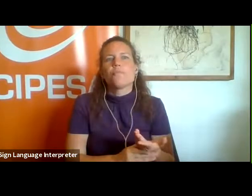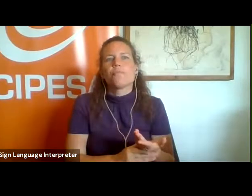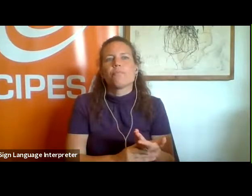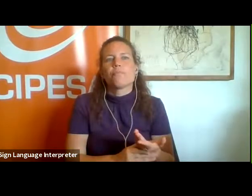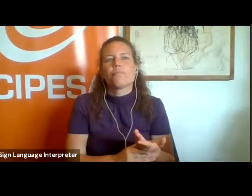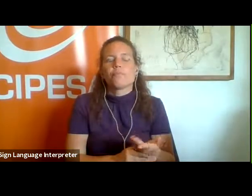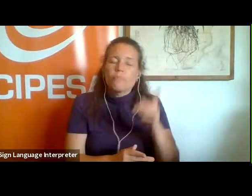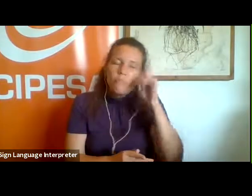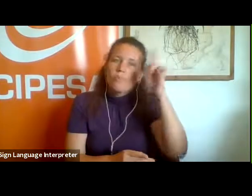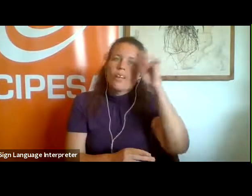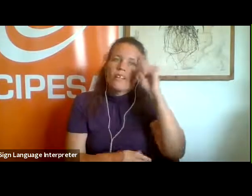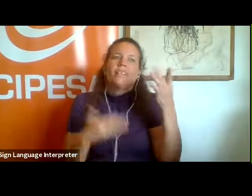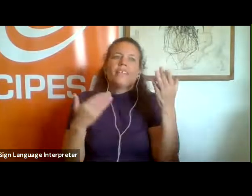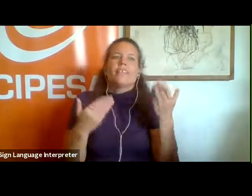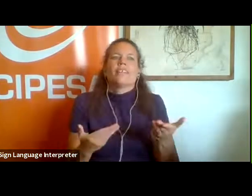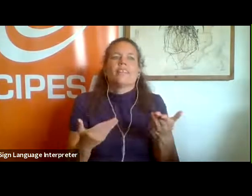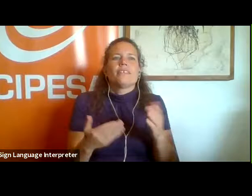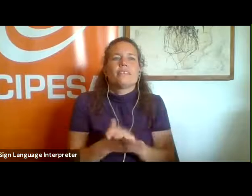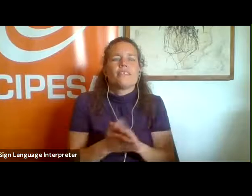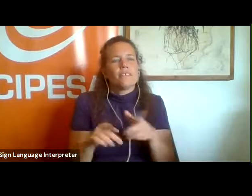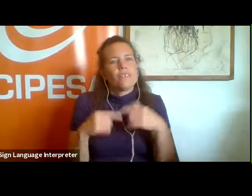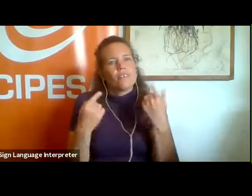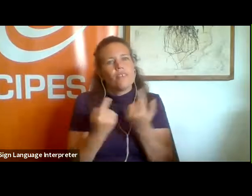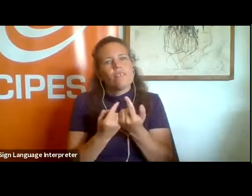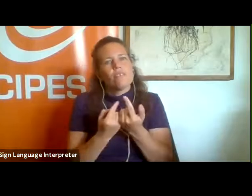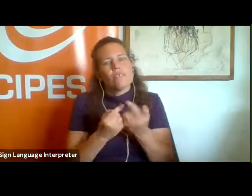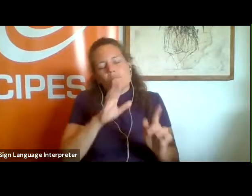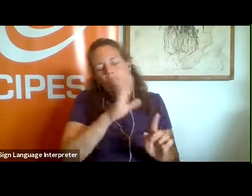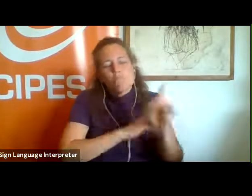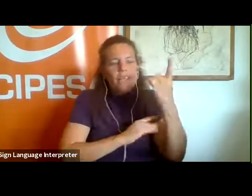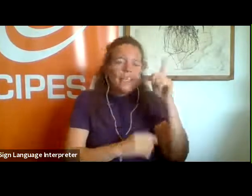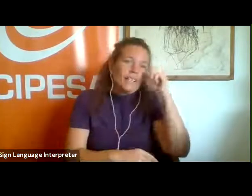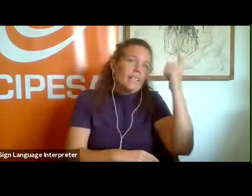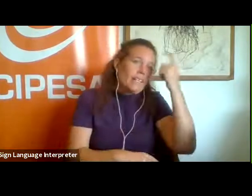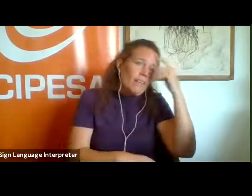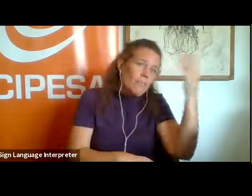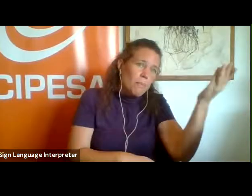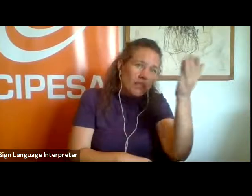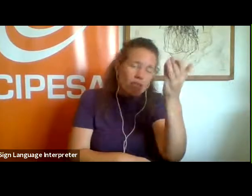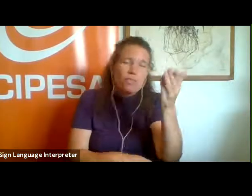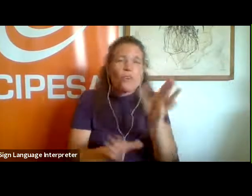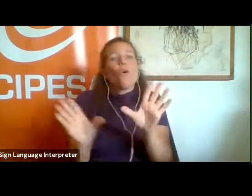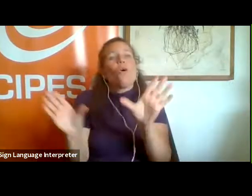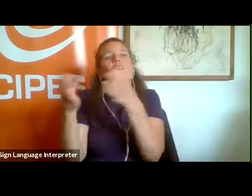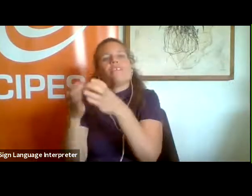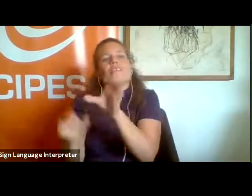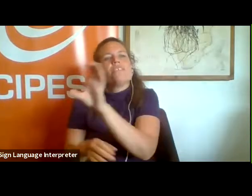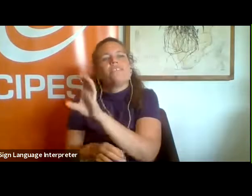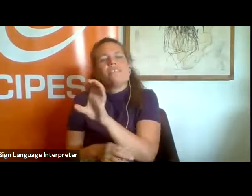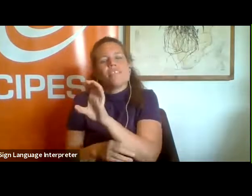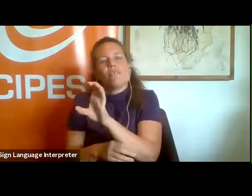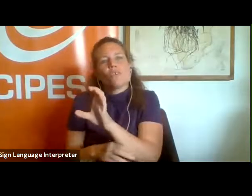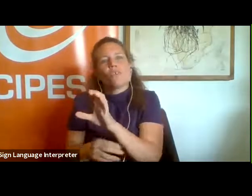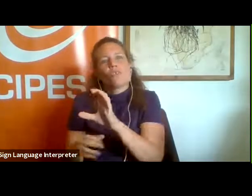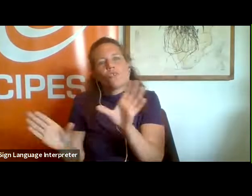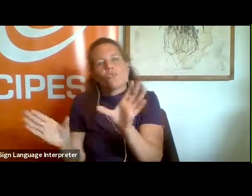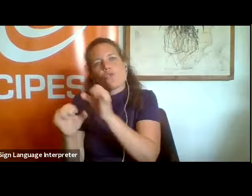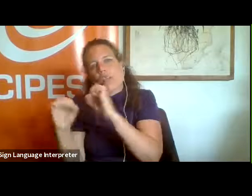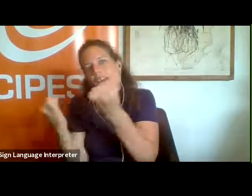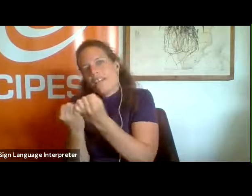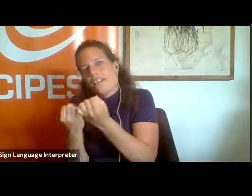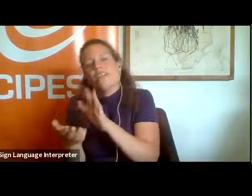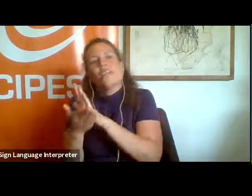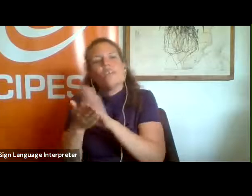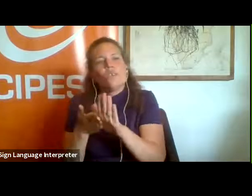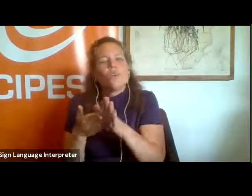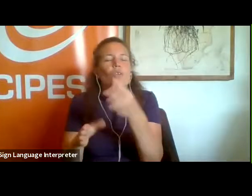the idea is that we have states, so primarily governments and organizations, so civil society organizations, non-profits, and then